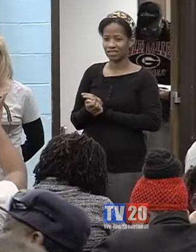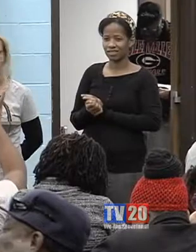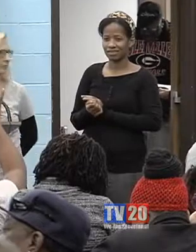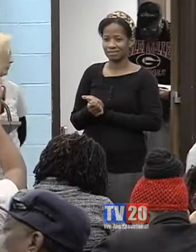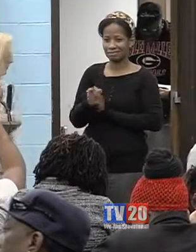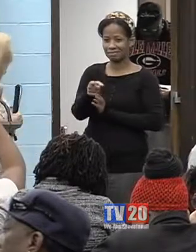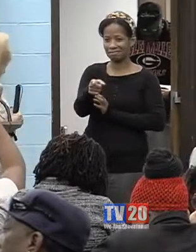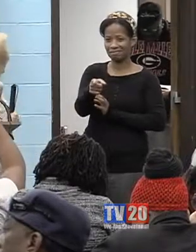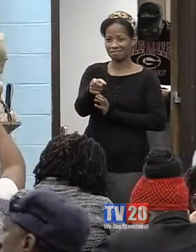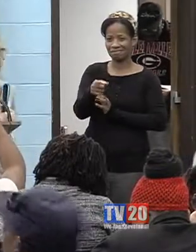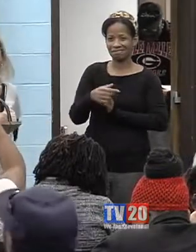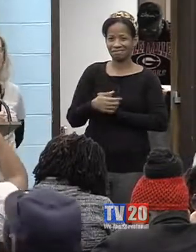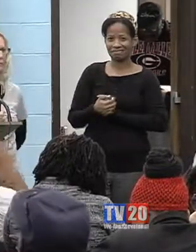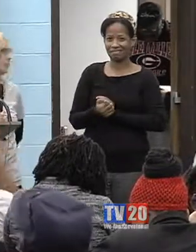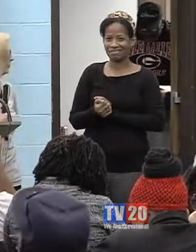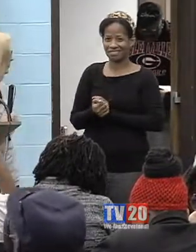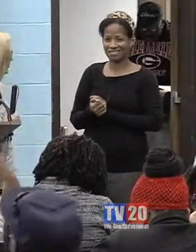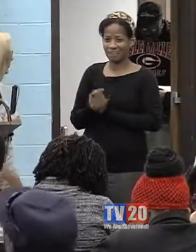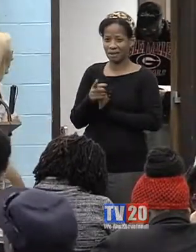so clock method.